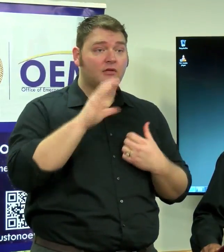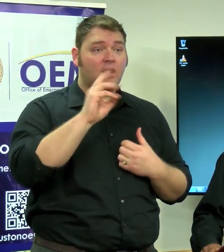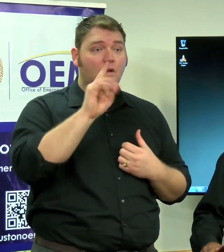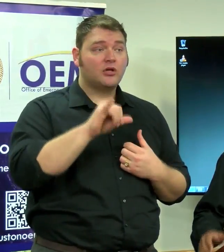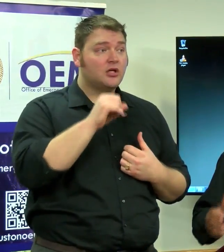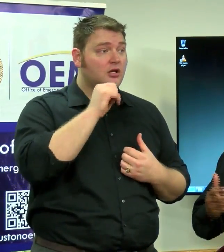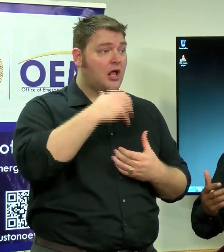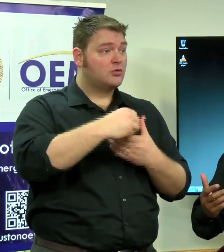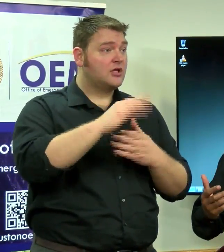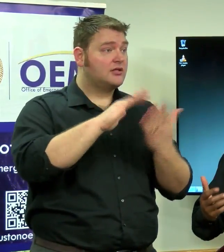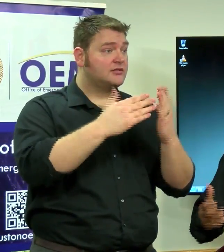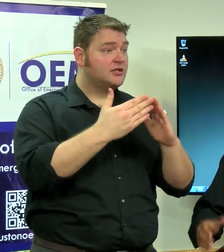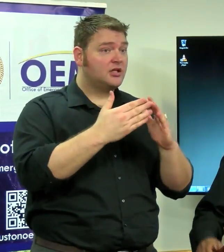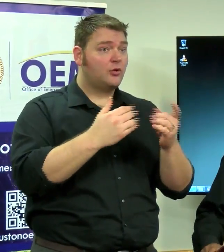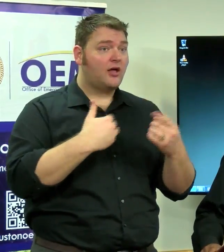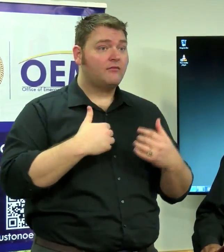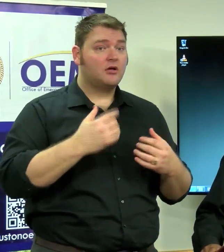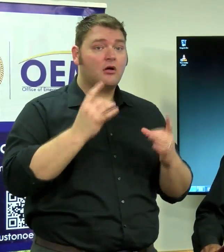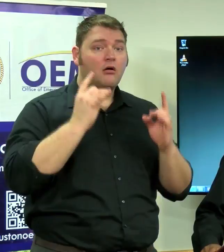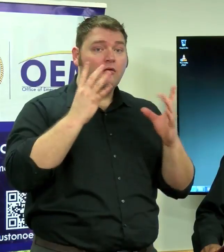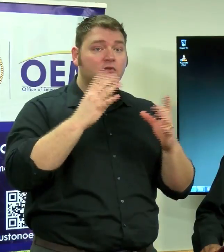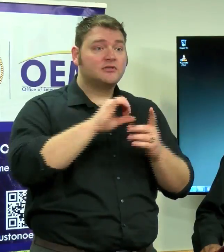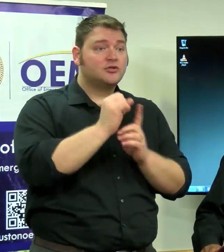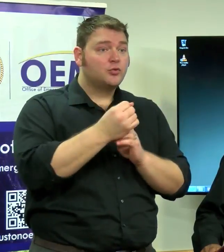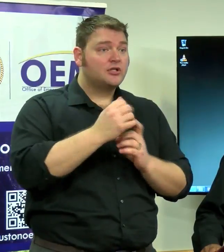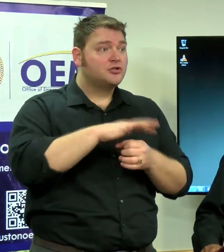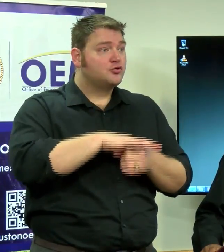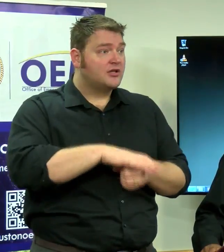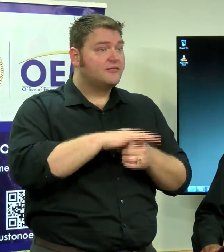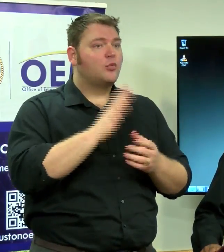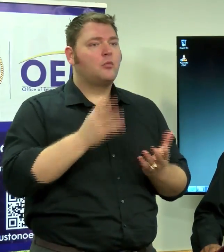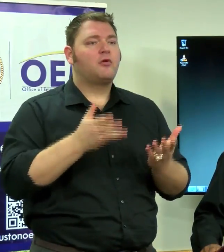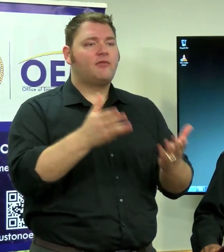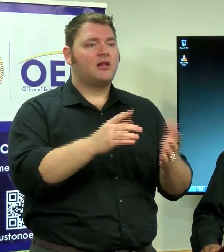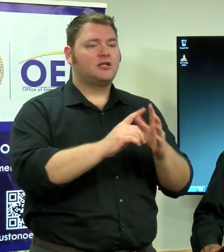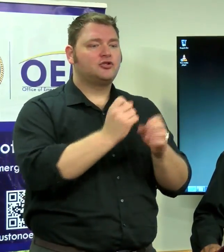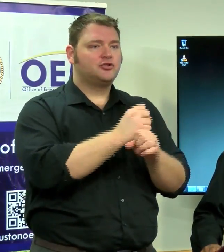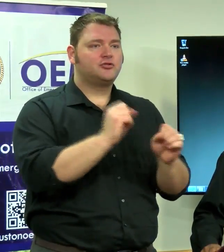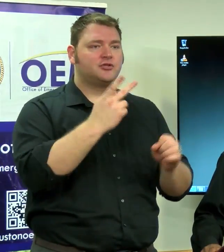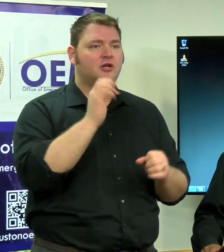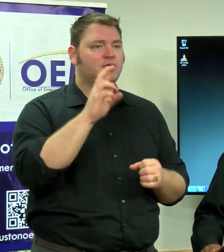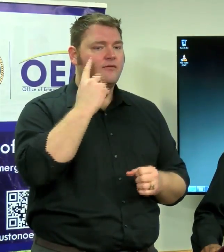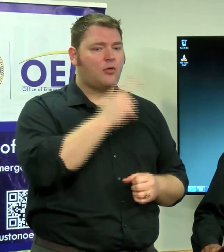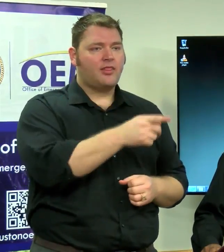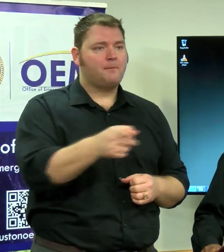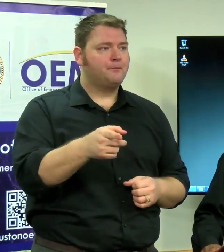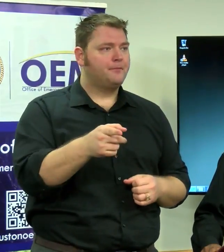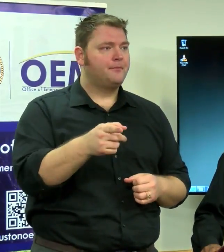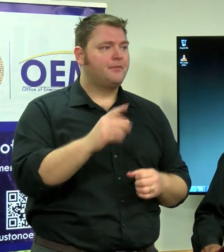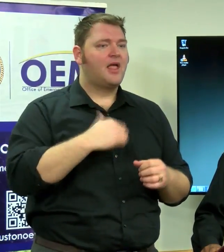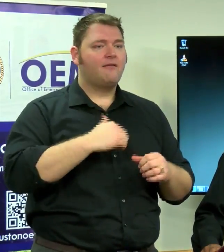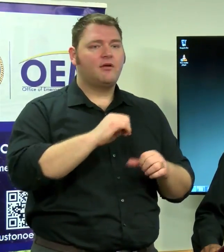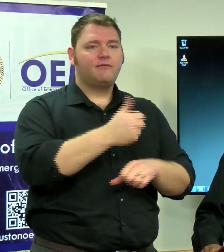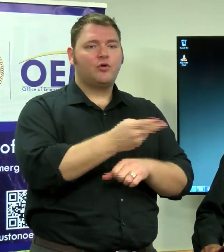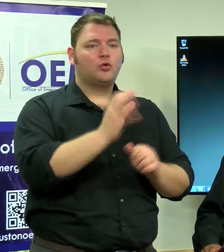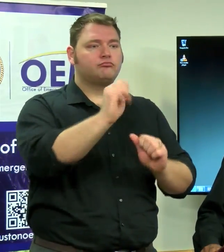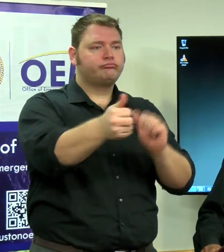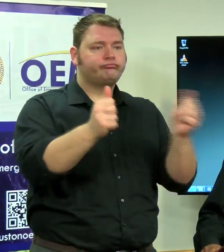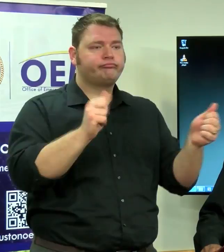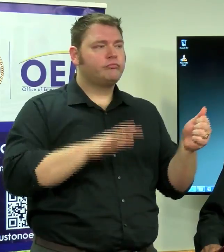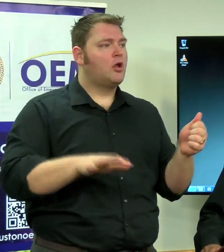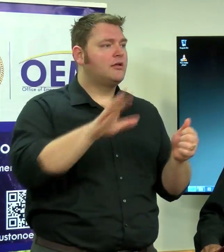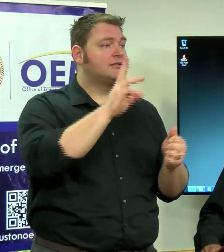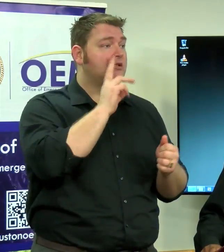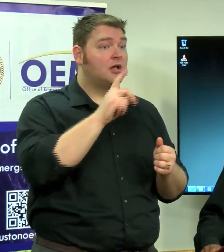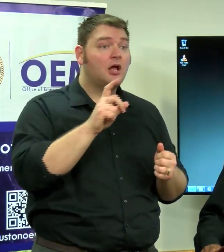homes, we are providing shelters for them. Okay, and there are a number of shelters that are set up throughout the city. And if there's a need to open